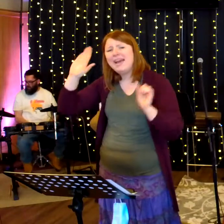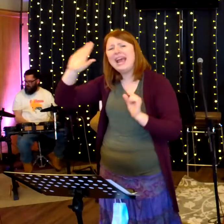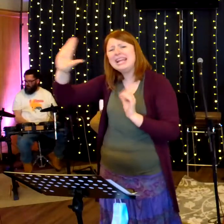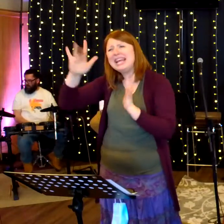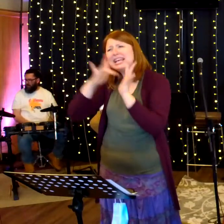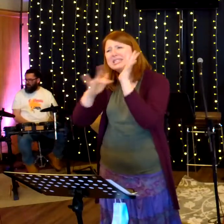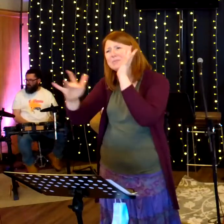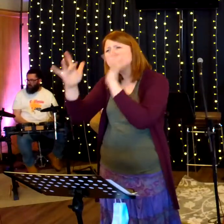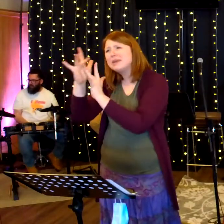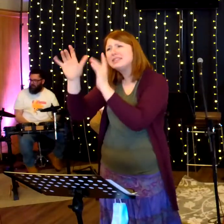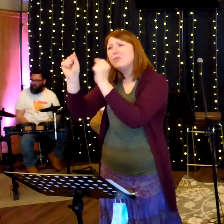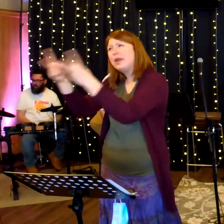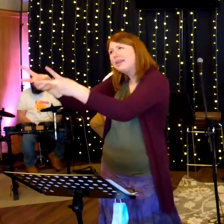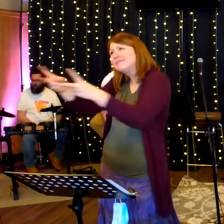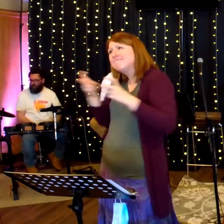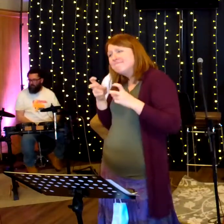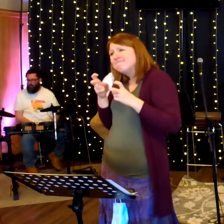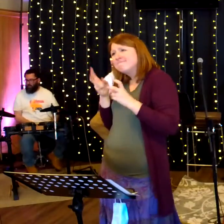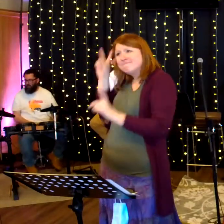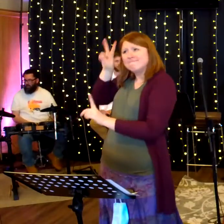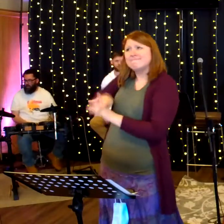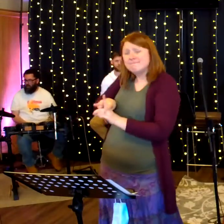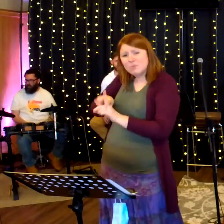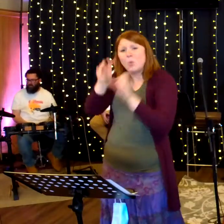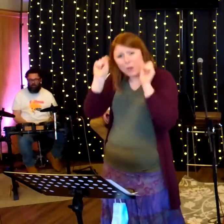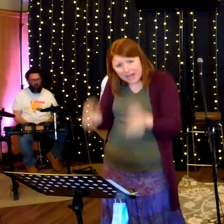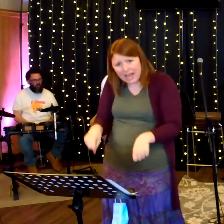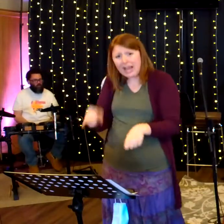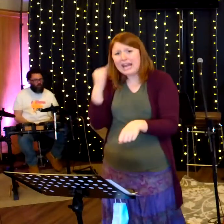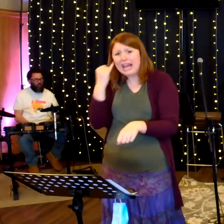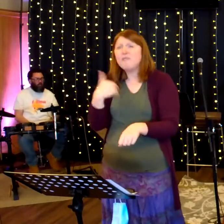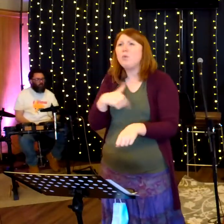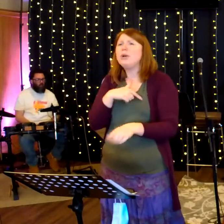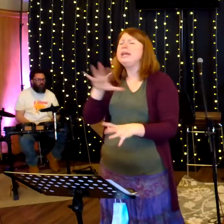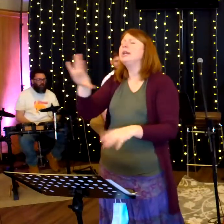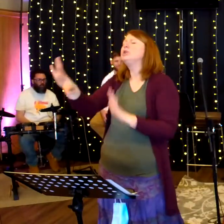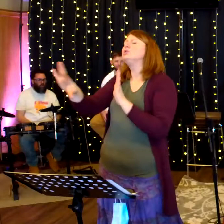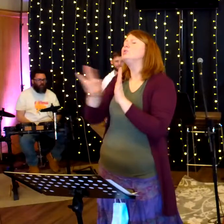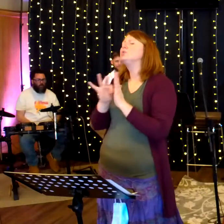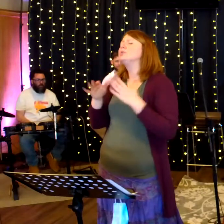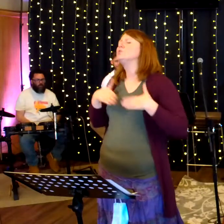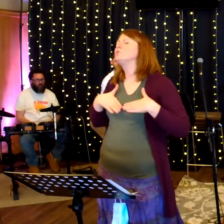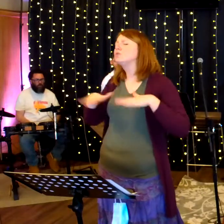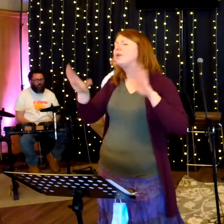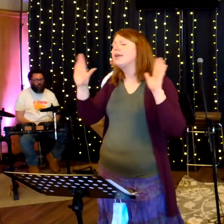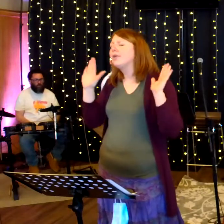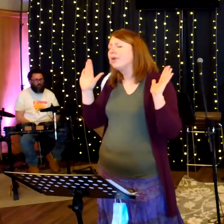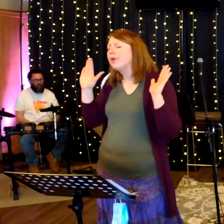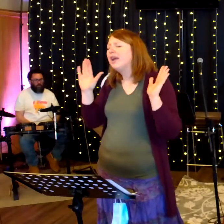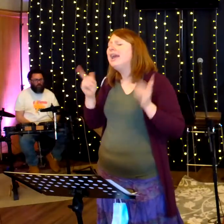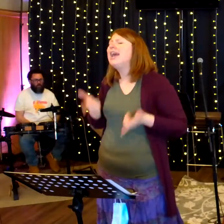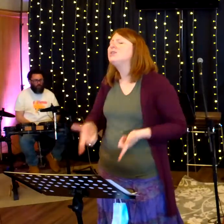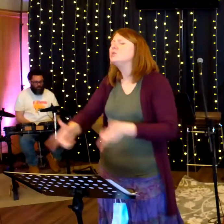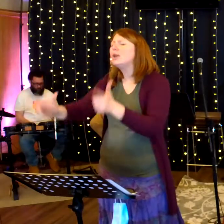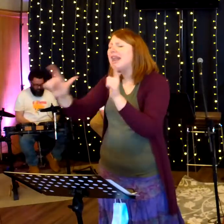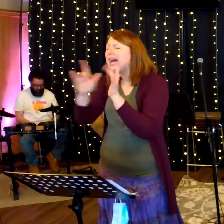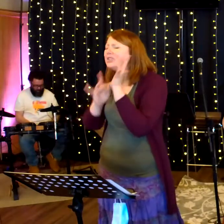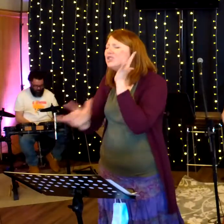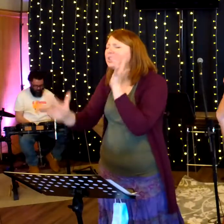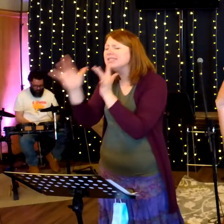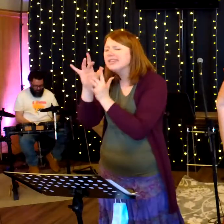our perspective if we choose to lay down our lives and surrender and allow him to